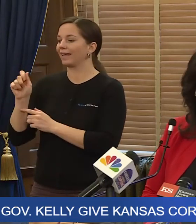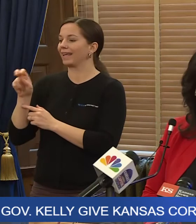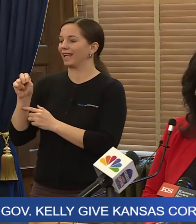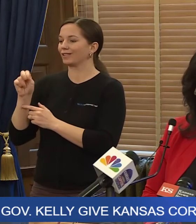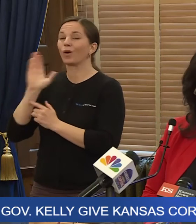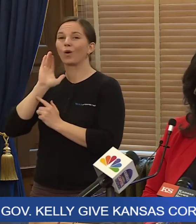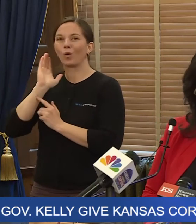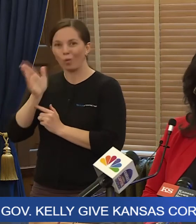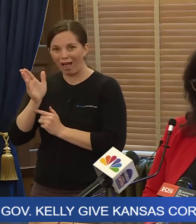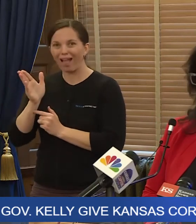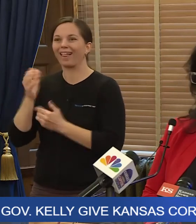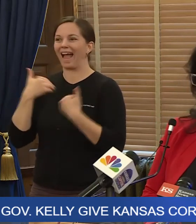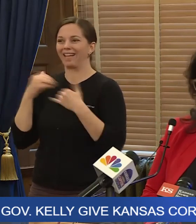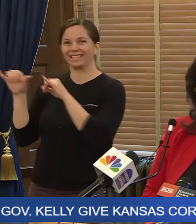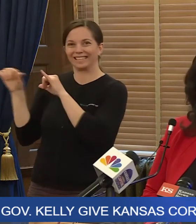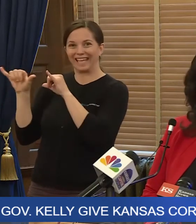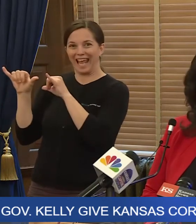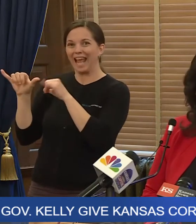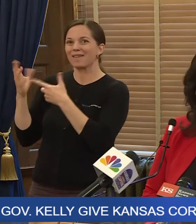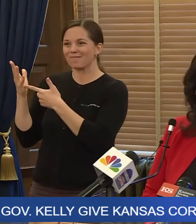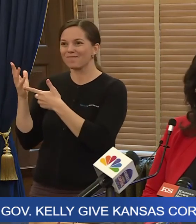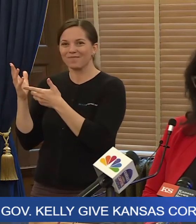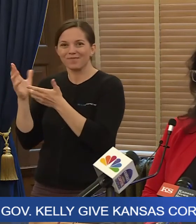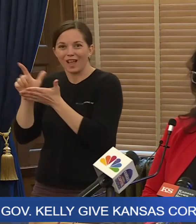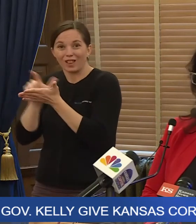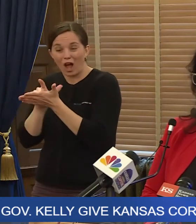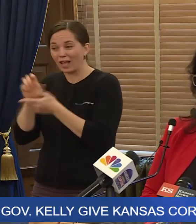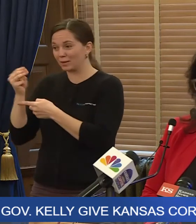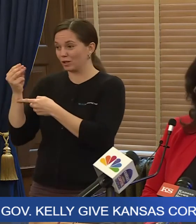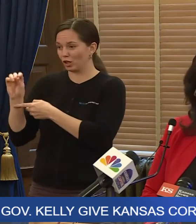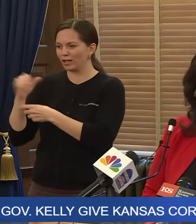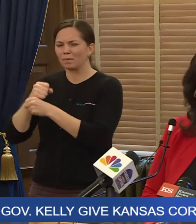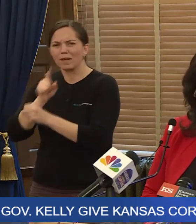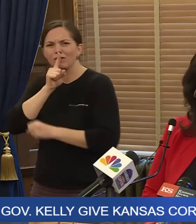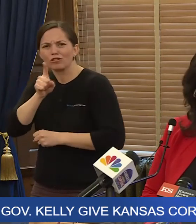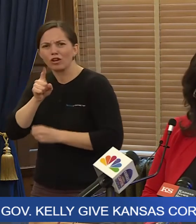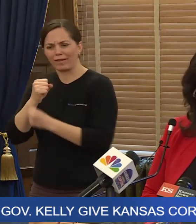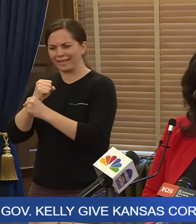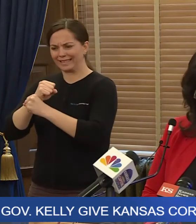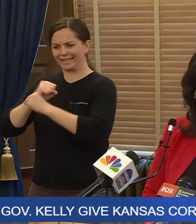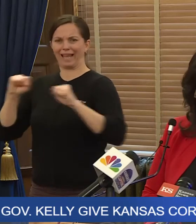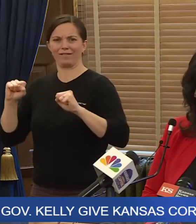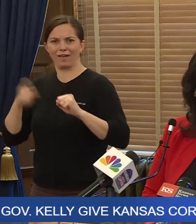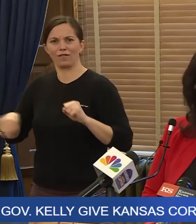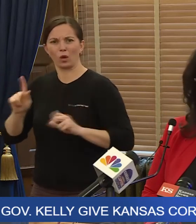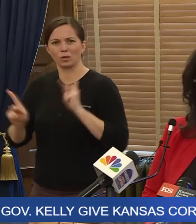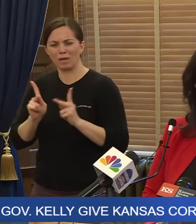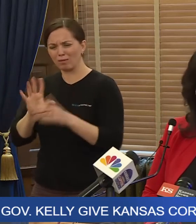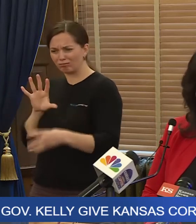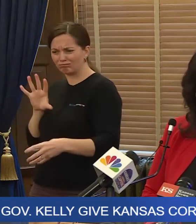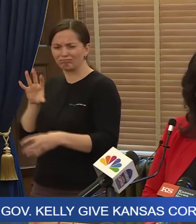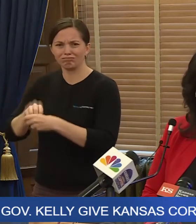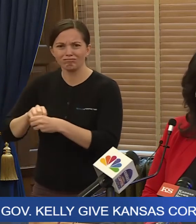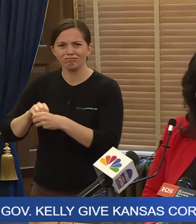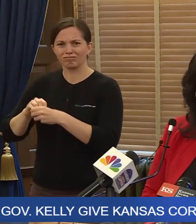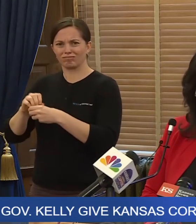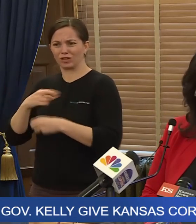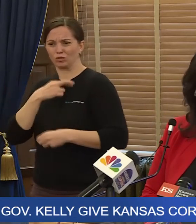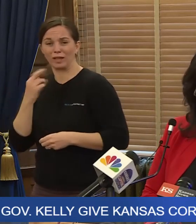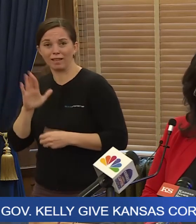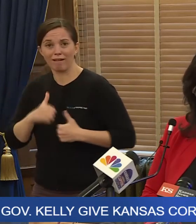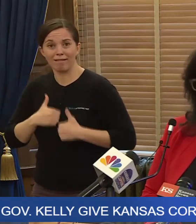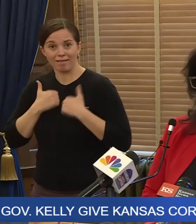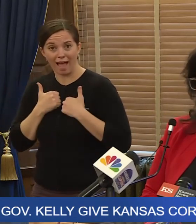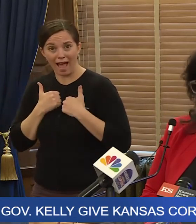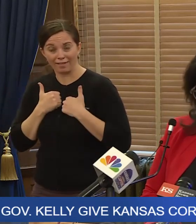other states like our neighboring state of Missouri in ensuring the safety of our frontline workers, so they know